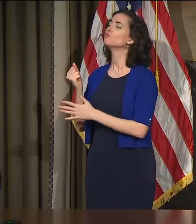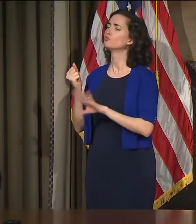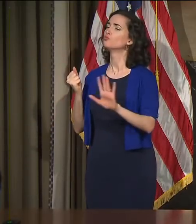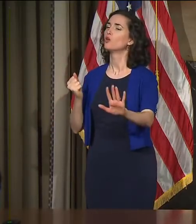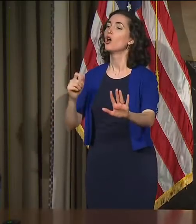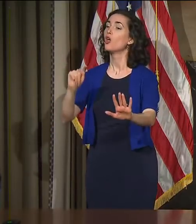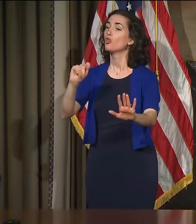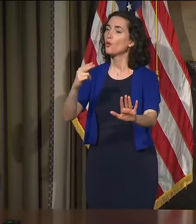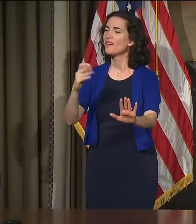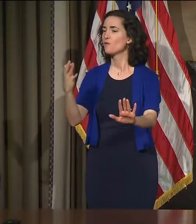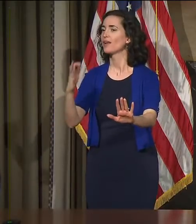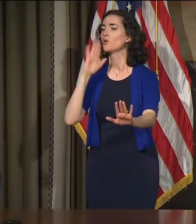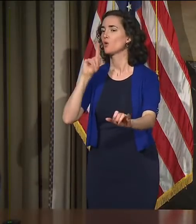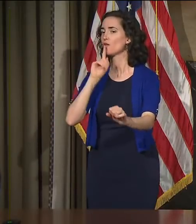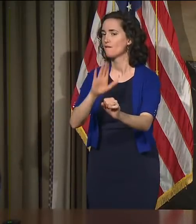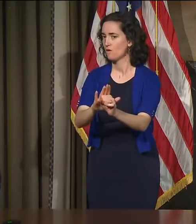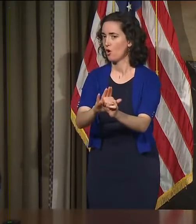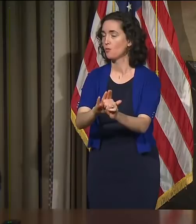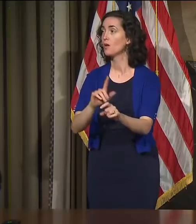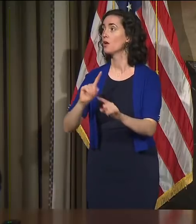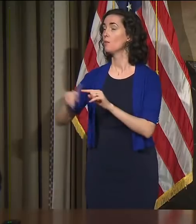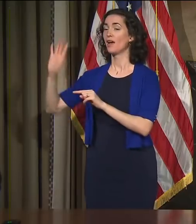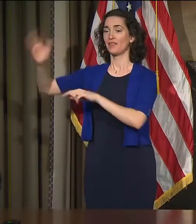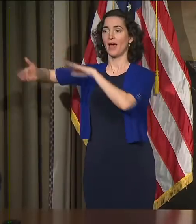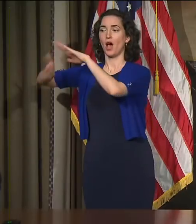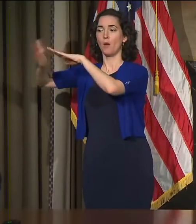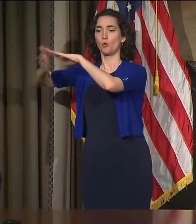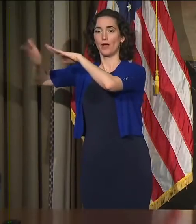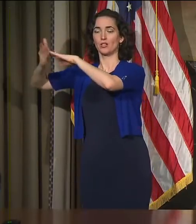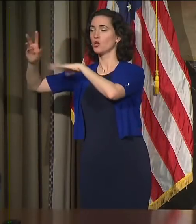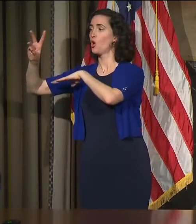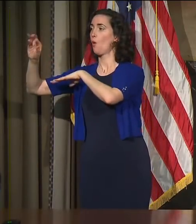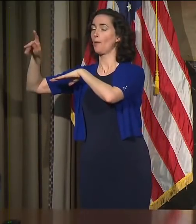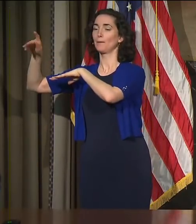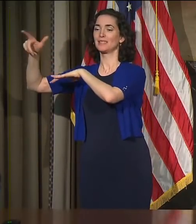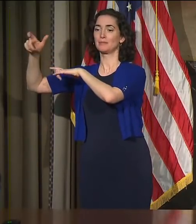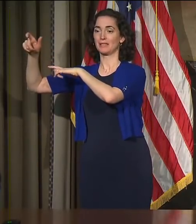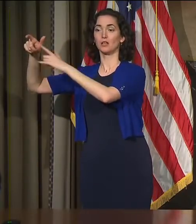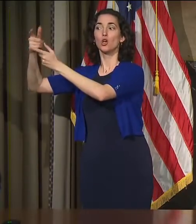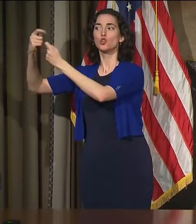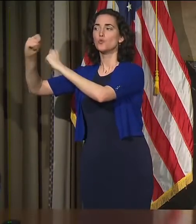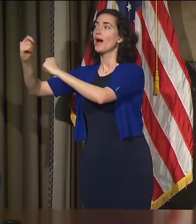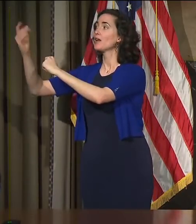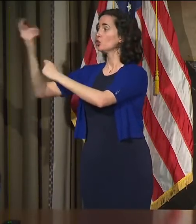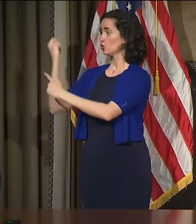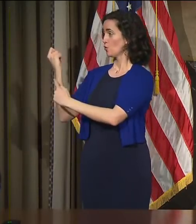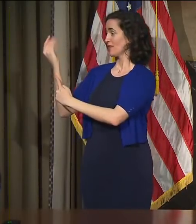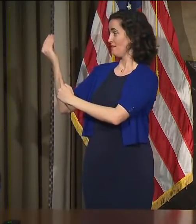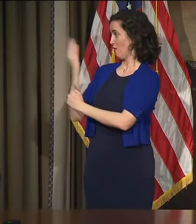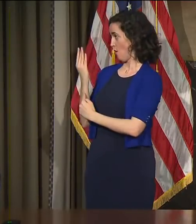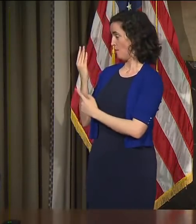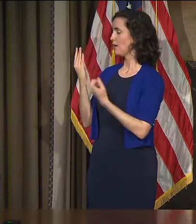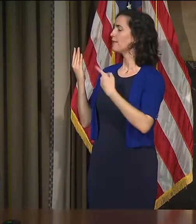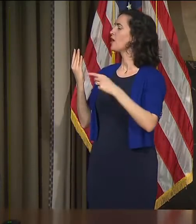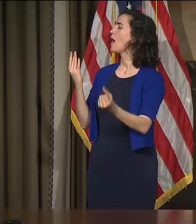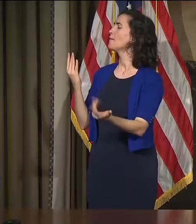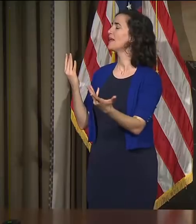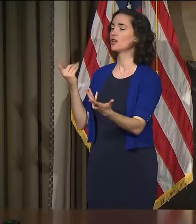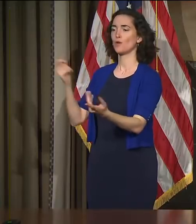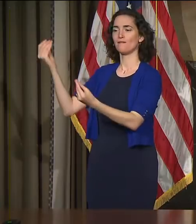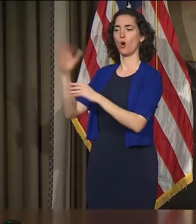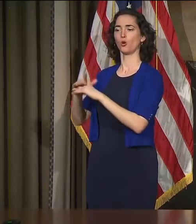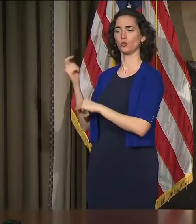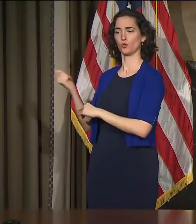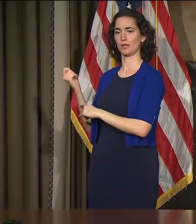but Operation Warp Speed is trying to tell us on Tuesdays now what we should expect the following week. So that's what they told us yesterday. Are